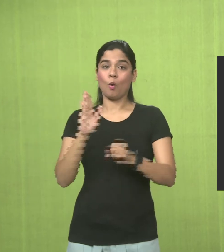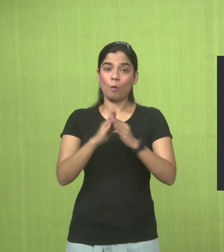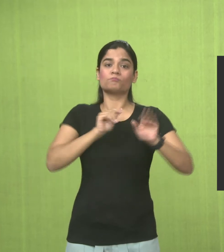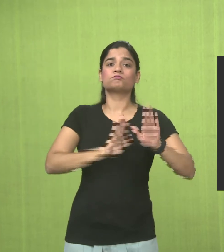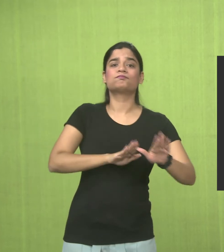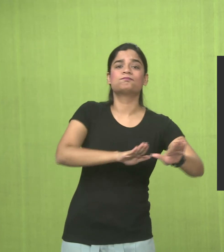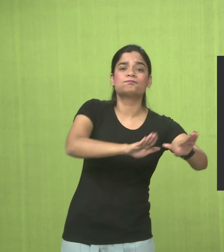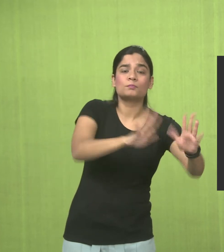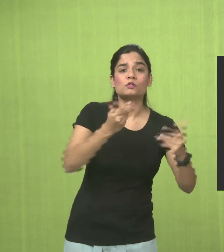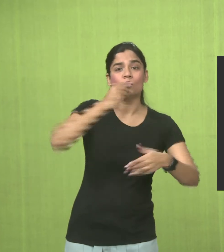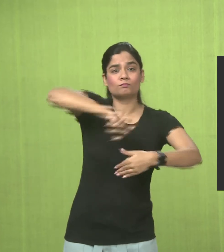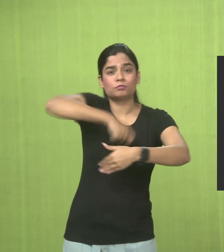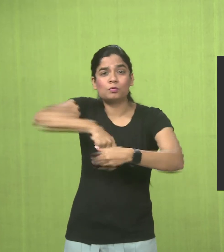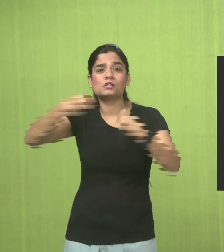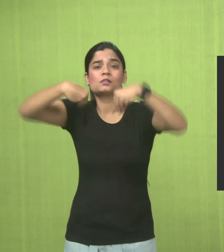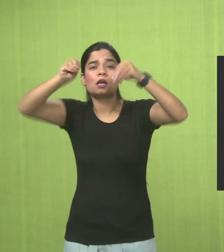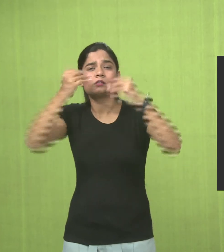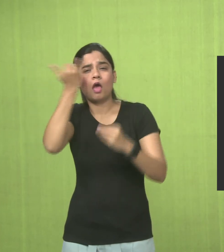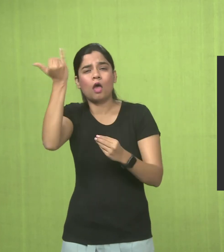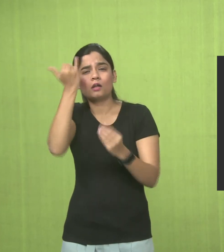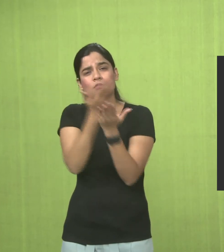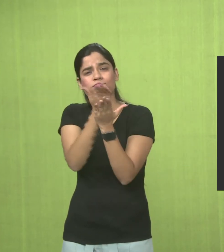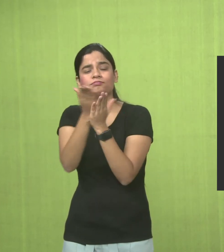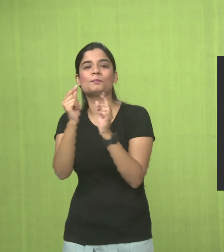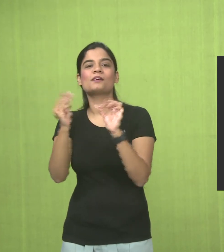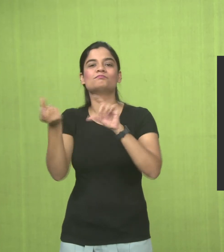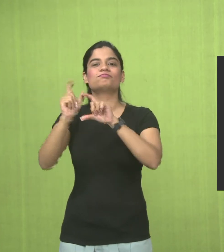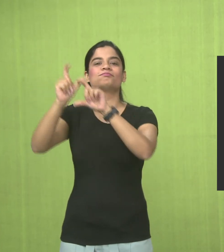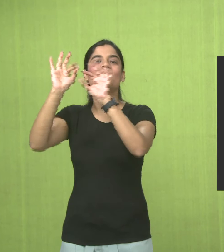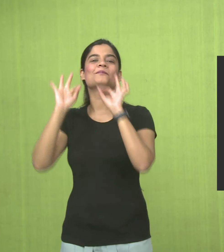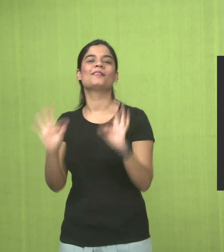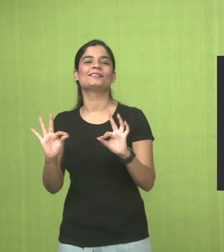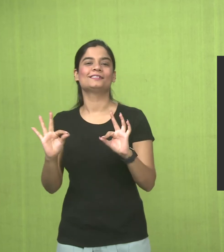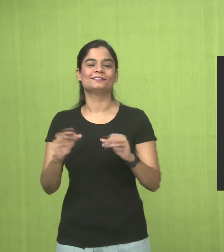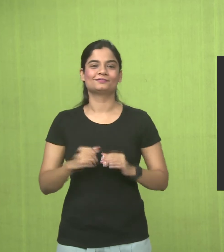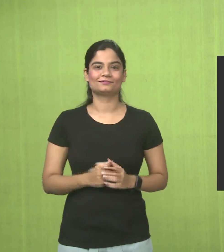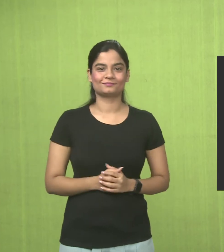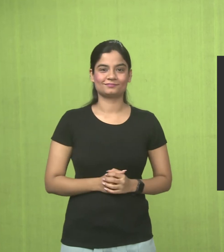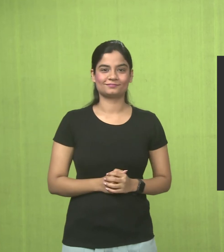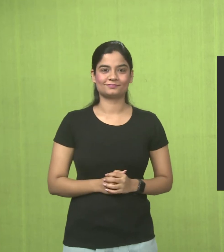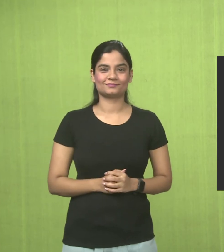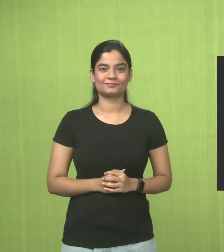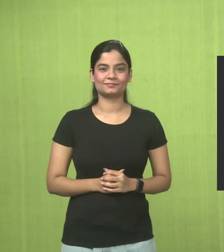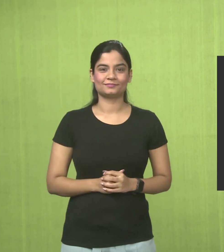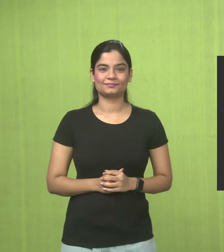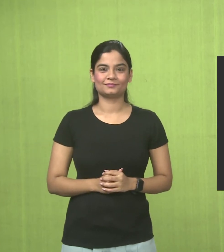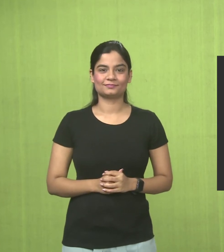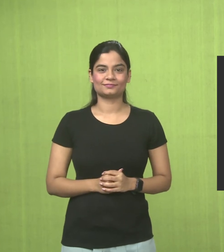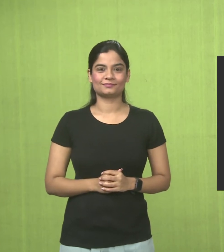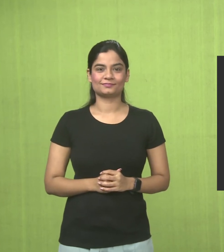home. Maybe working 9 to 5 at office and coming back home and stitching different clothes and selling them is an added source of